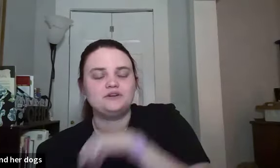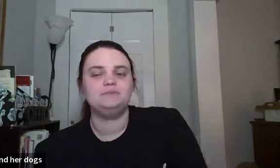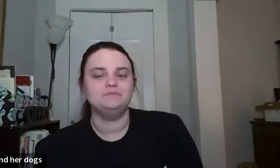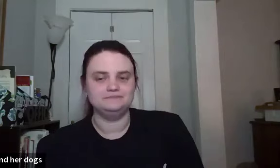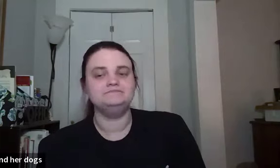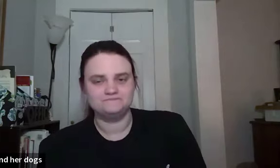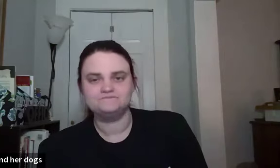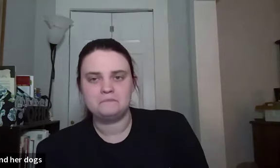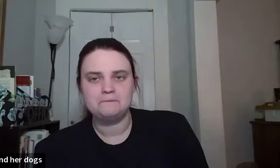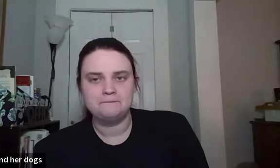Turkey.